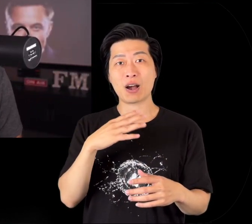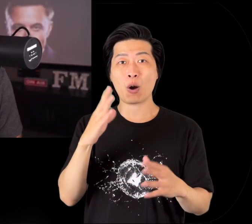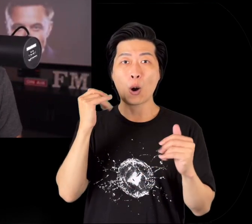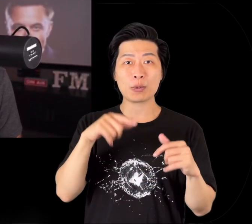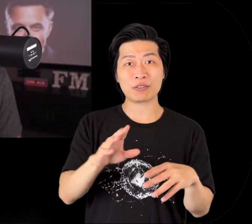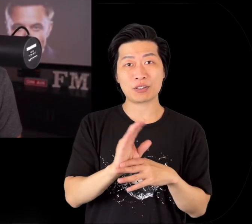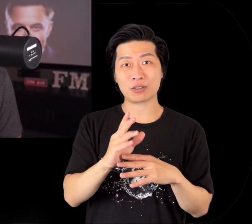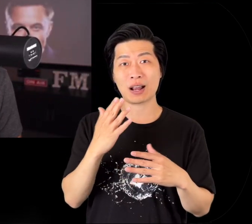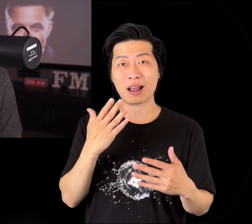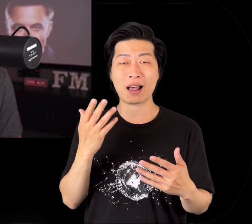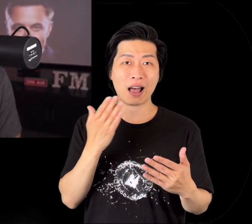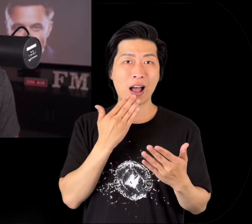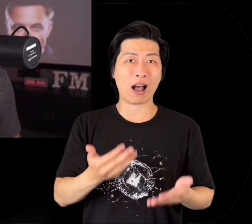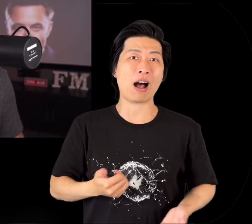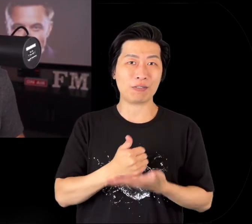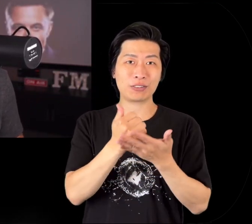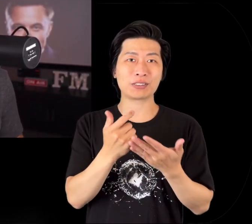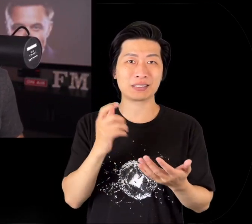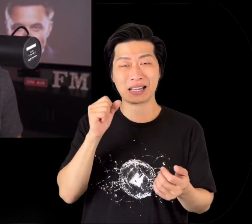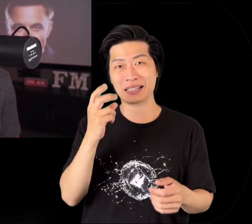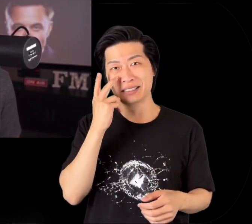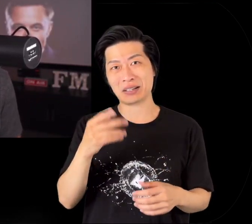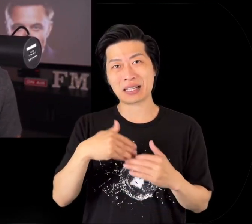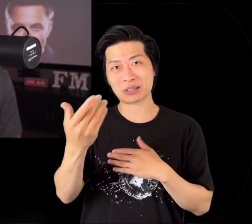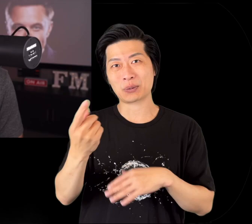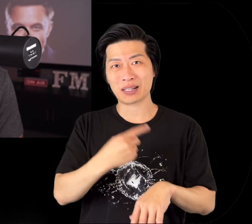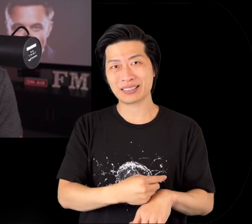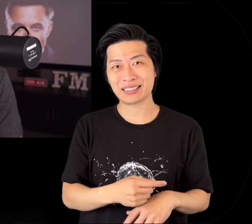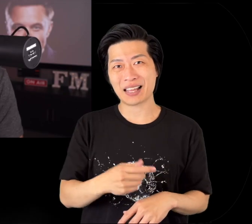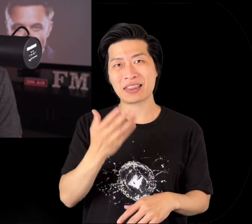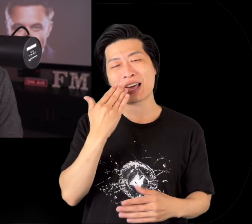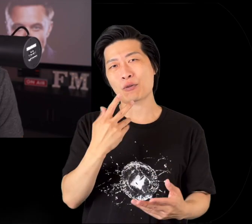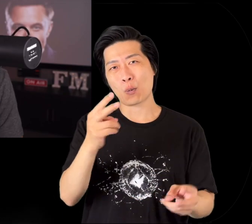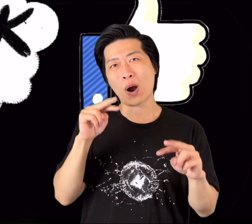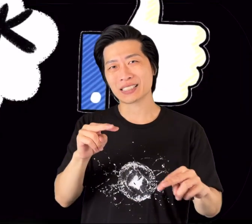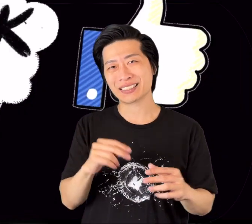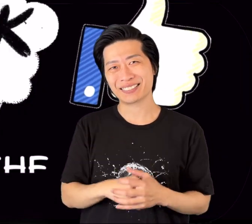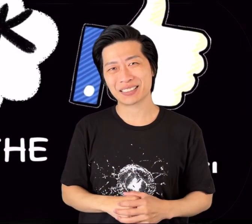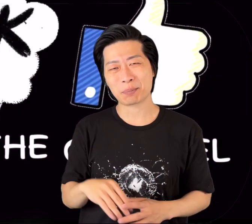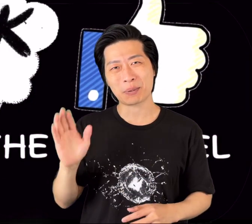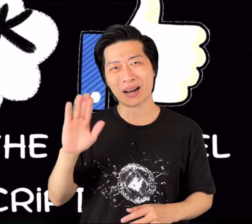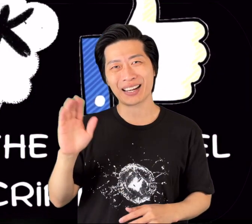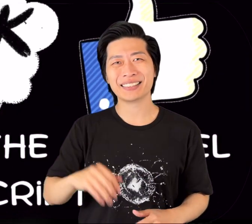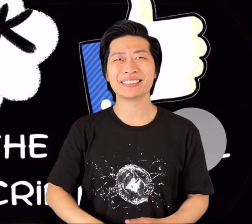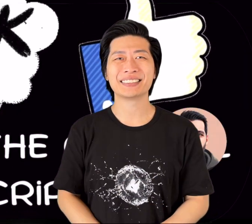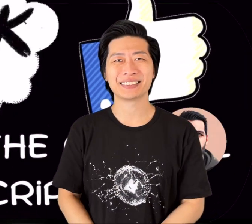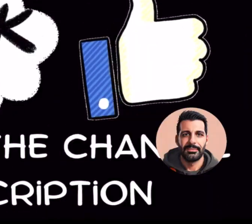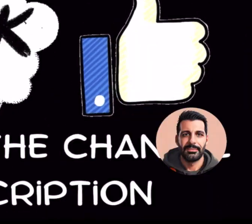informative and helpful. And yeah, we'll see you on the next one, everybody. Take it easy. Thank you for stopping by. Bye-bye.